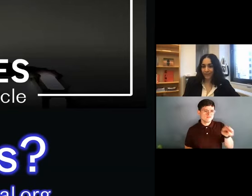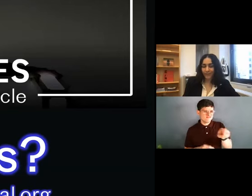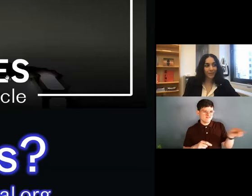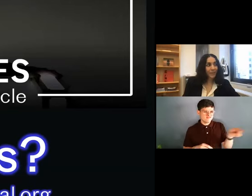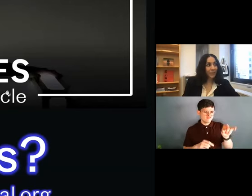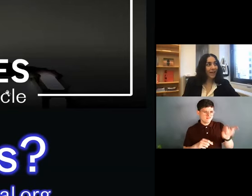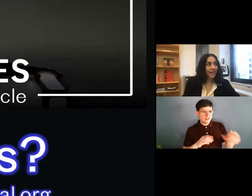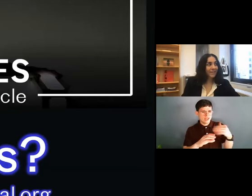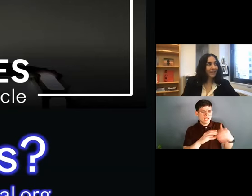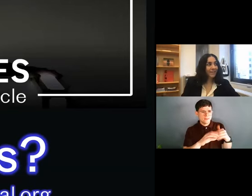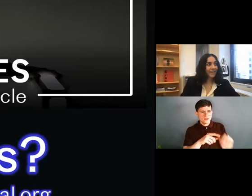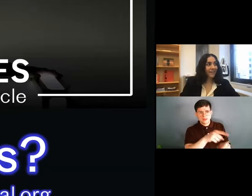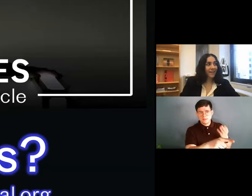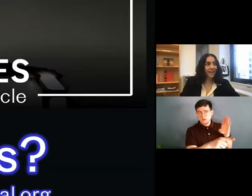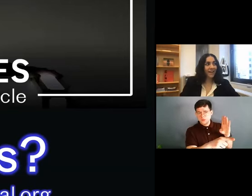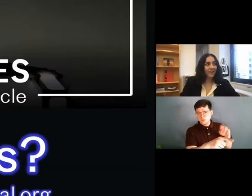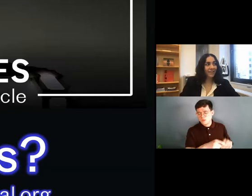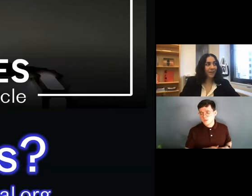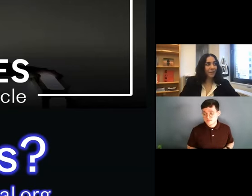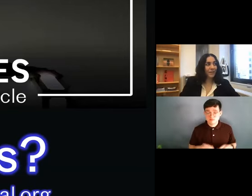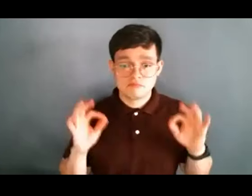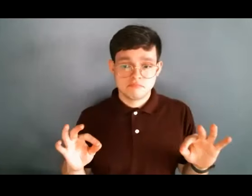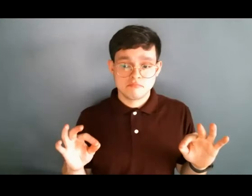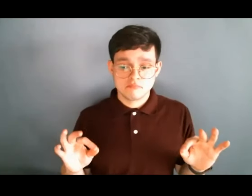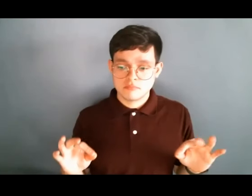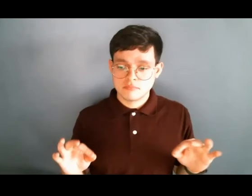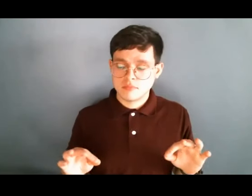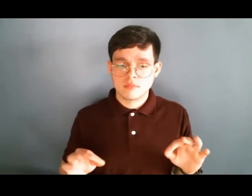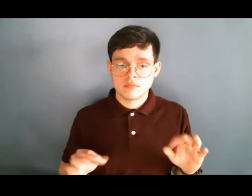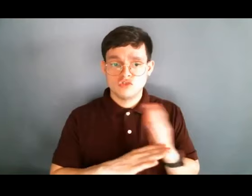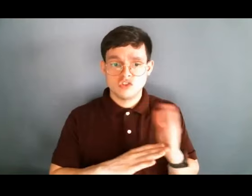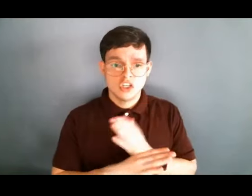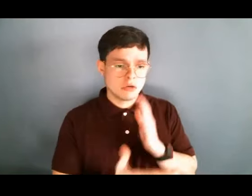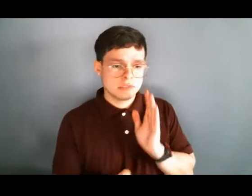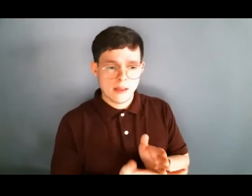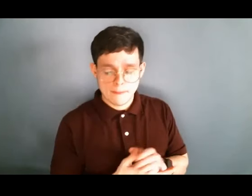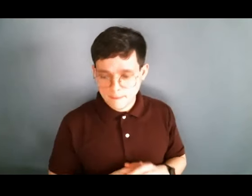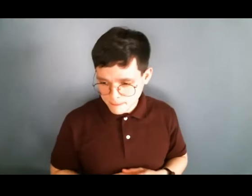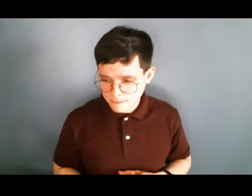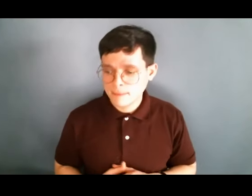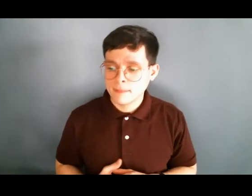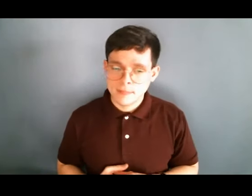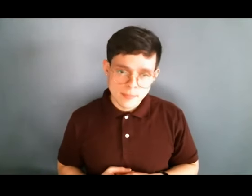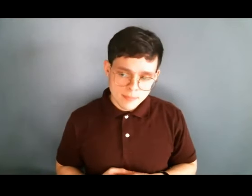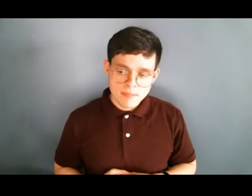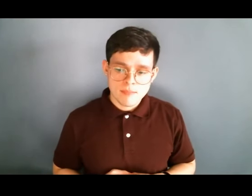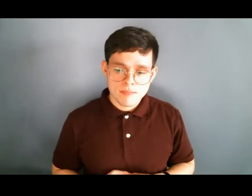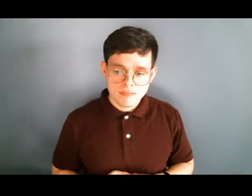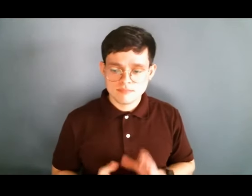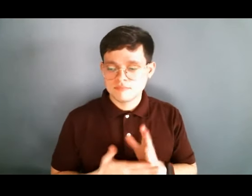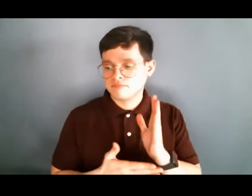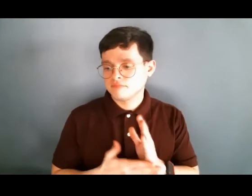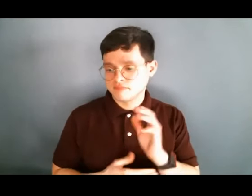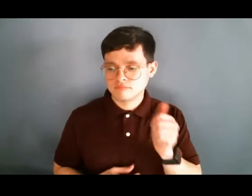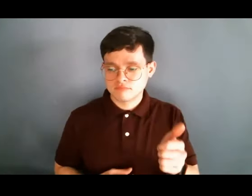awards@creativecapital.org. So with that, I'll stop sharing my screen. There we go.